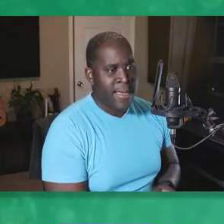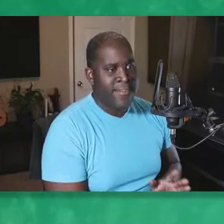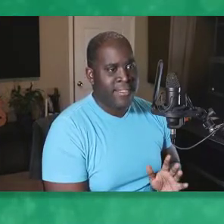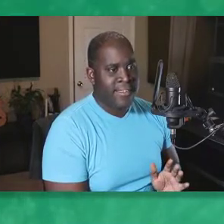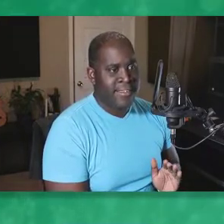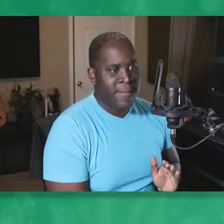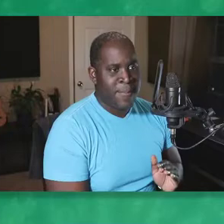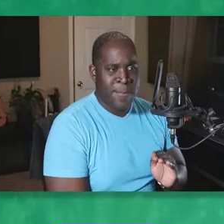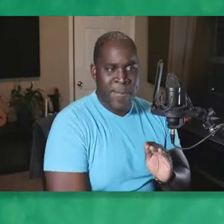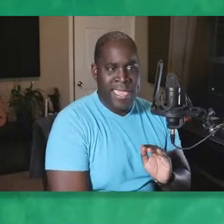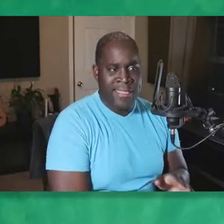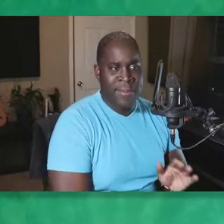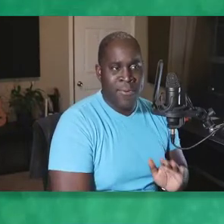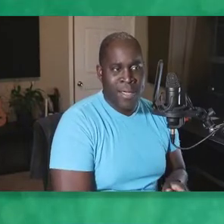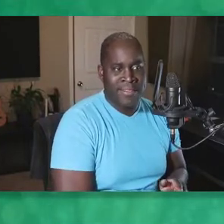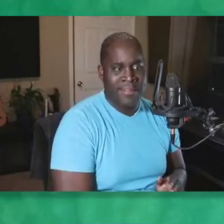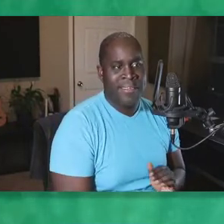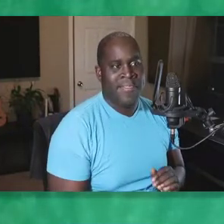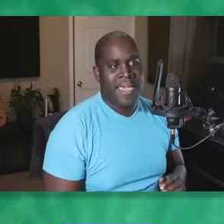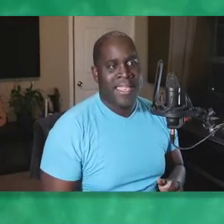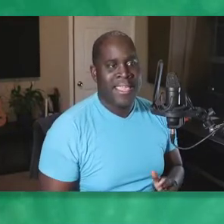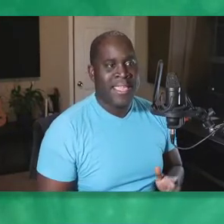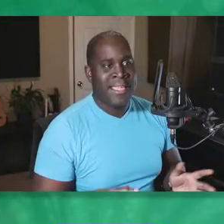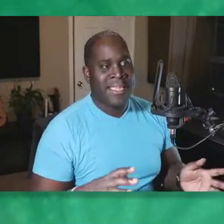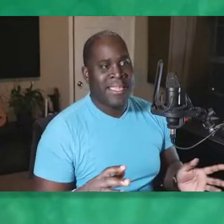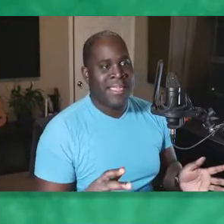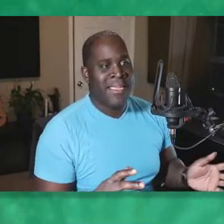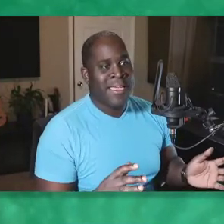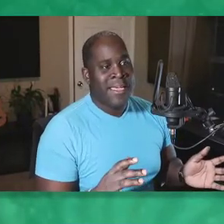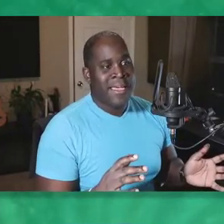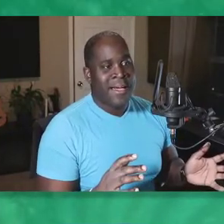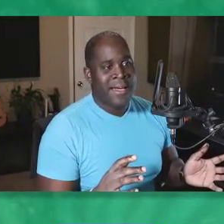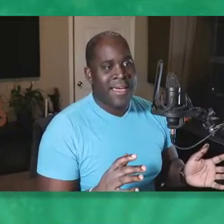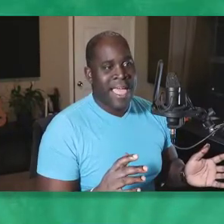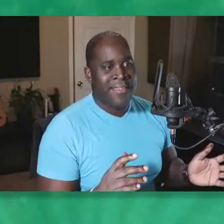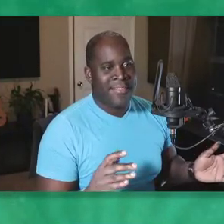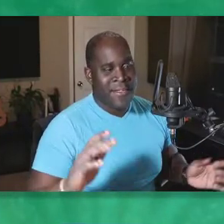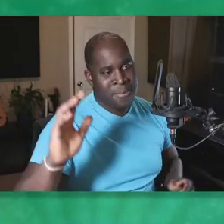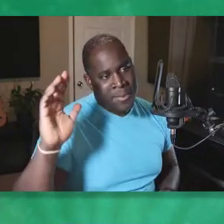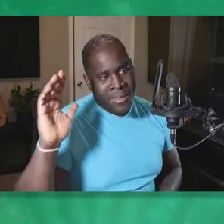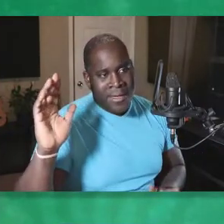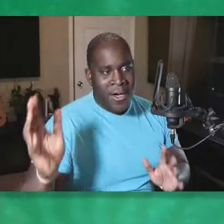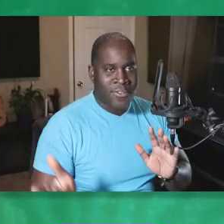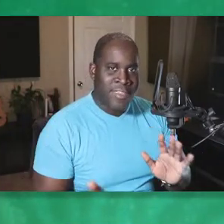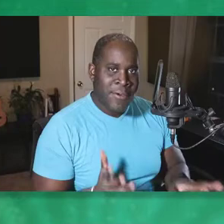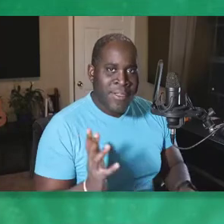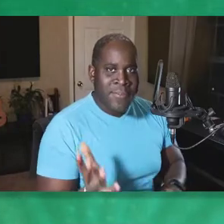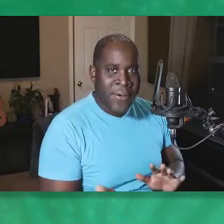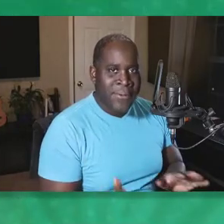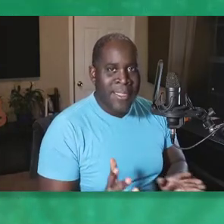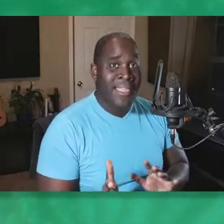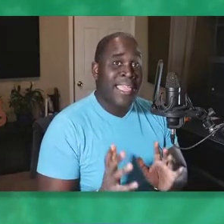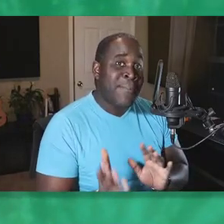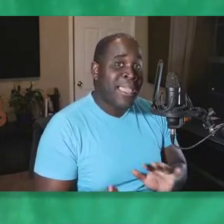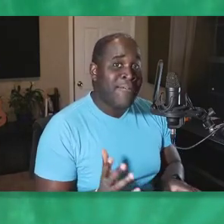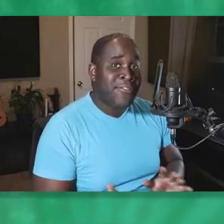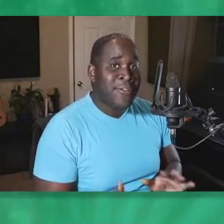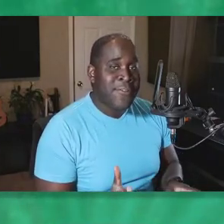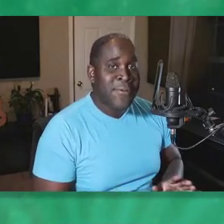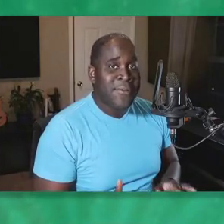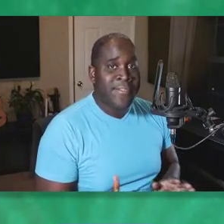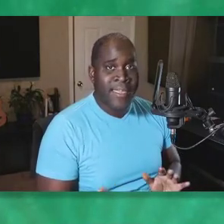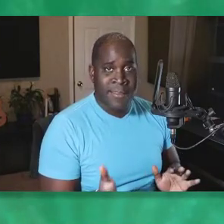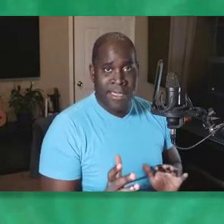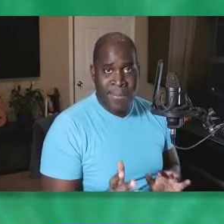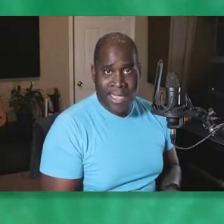Varen is basically making the point that he has some ulterior motive. Like, he might have